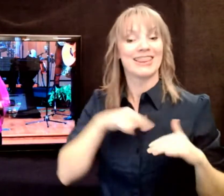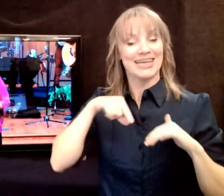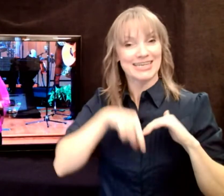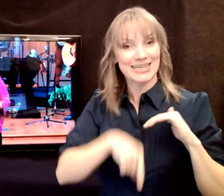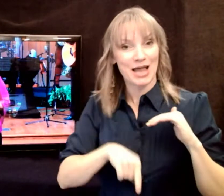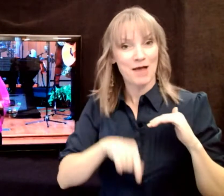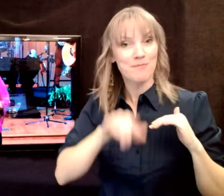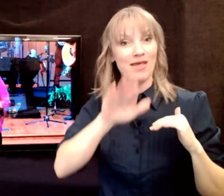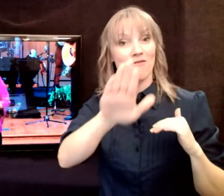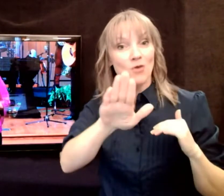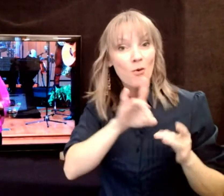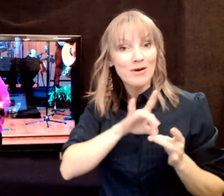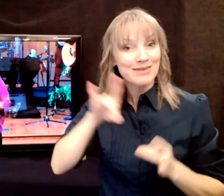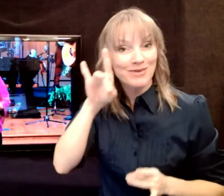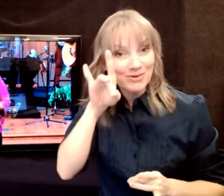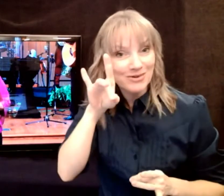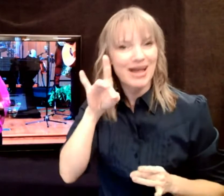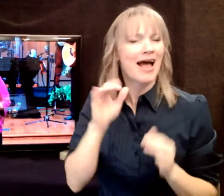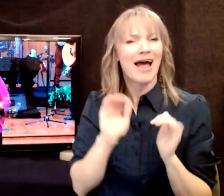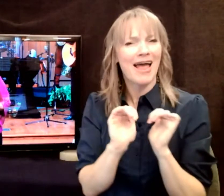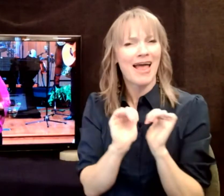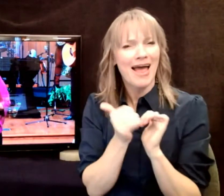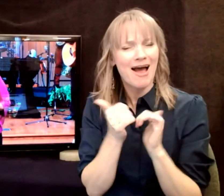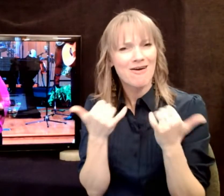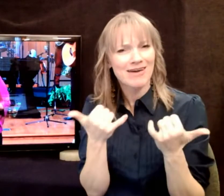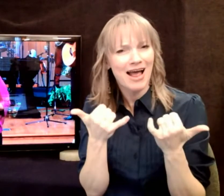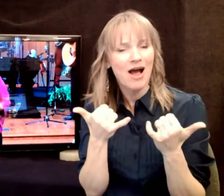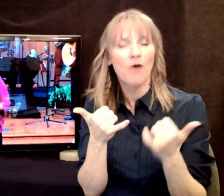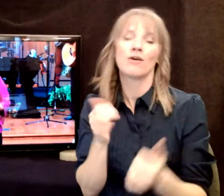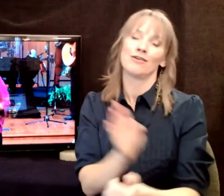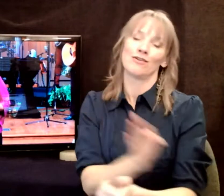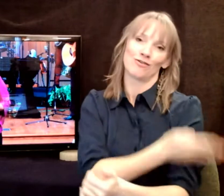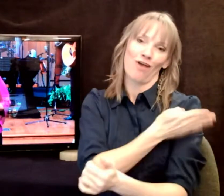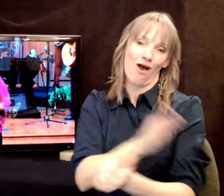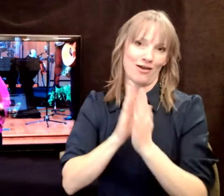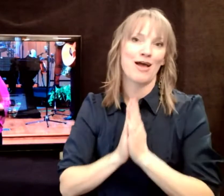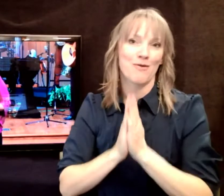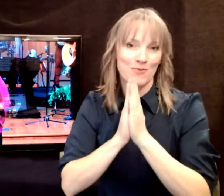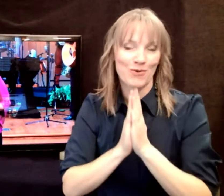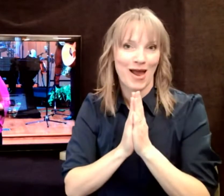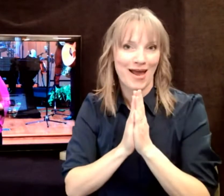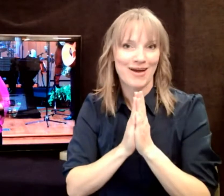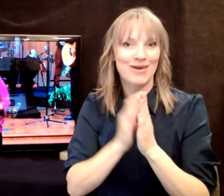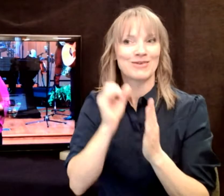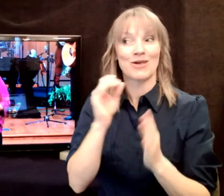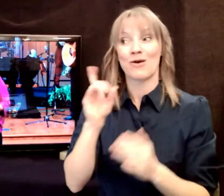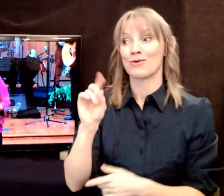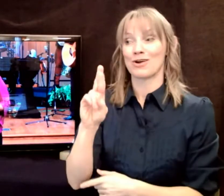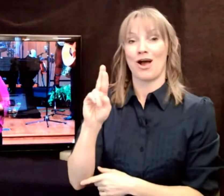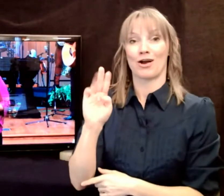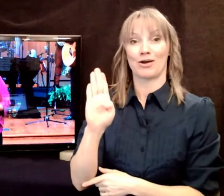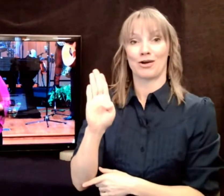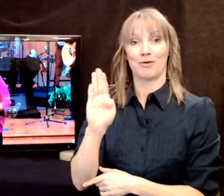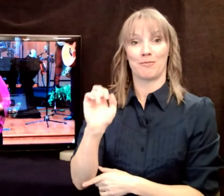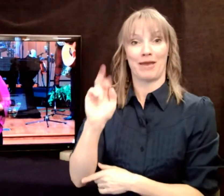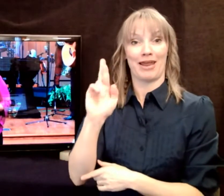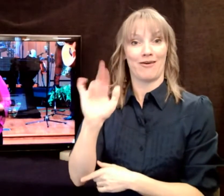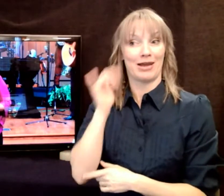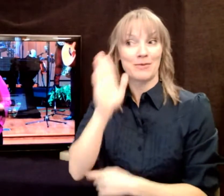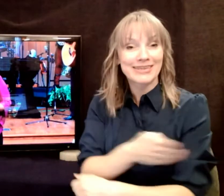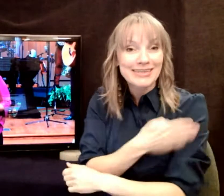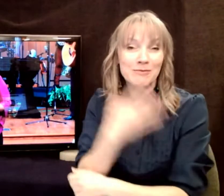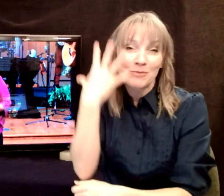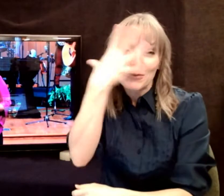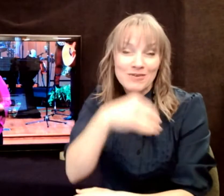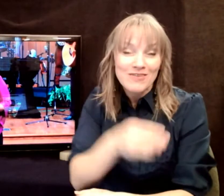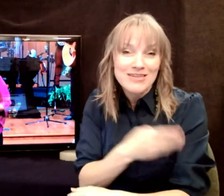your spiritual beingness. And part of how we're going to do that now is through song and prayer. And so Dr. Barry's going to sing a beautiful song